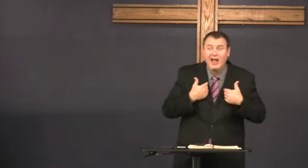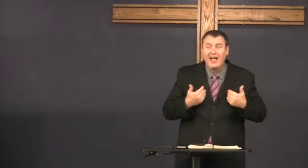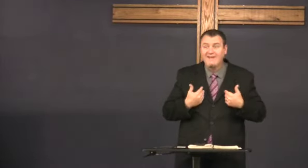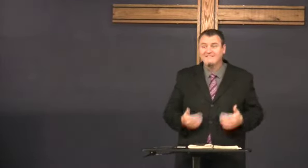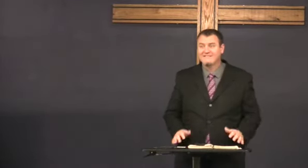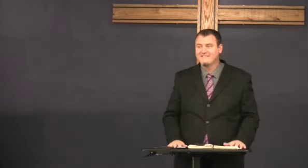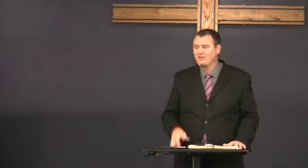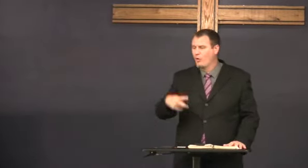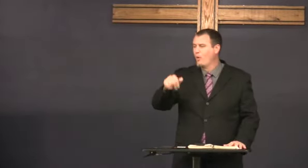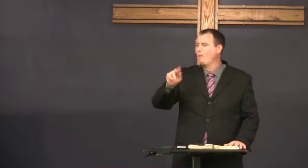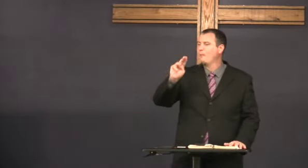Whatever he has.